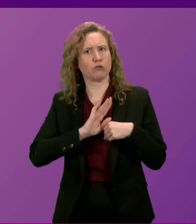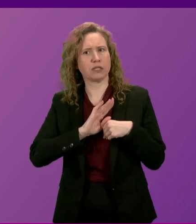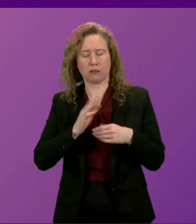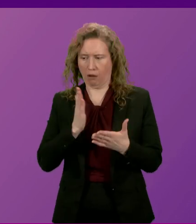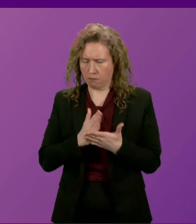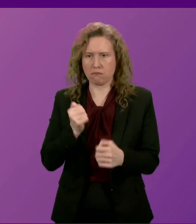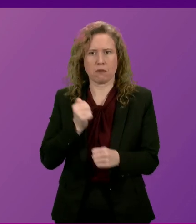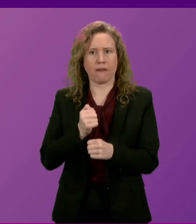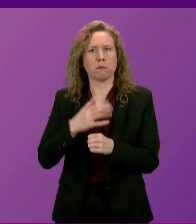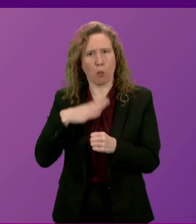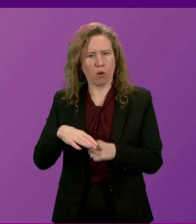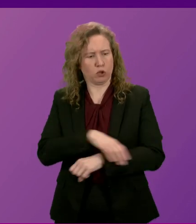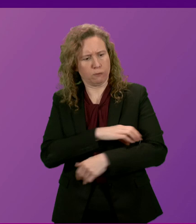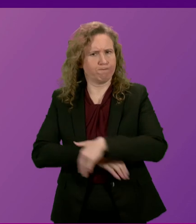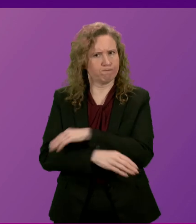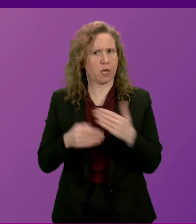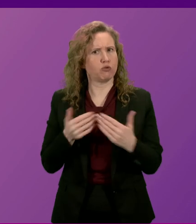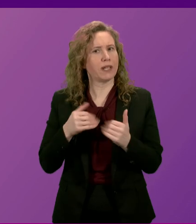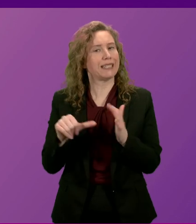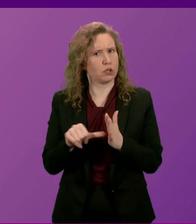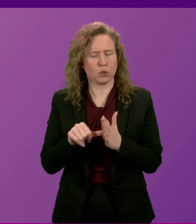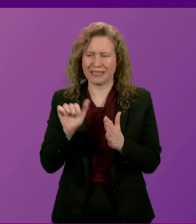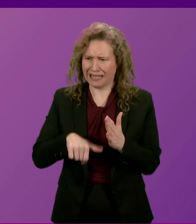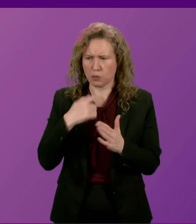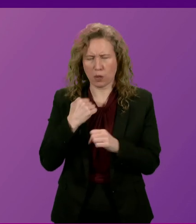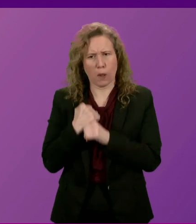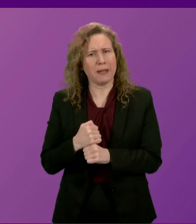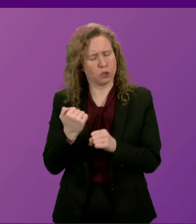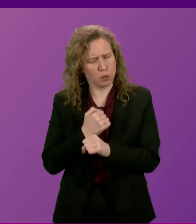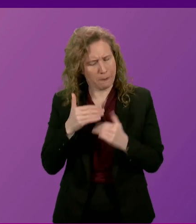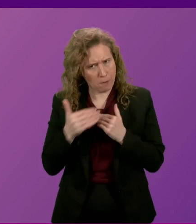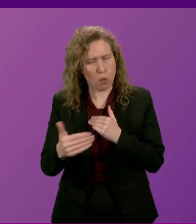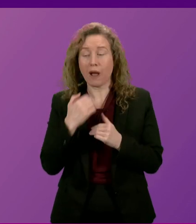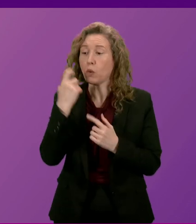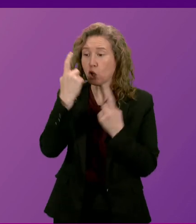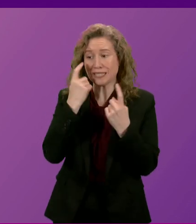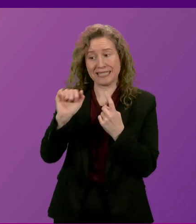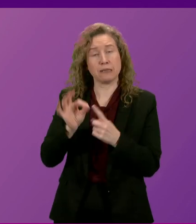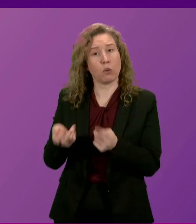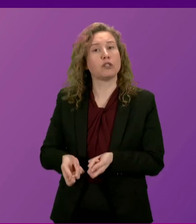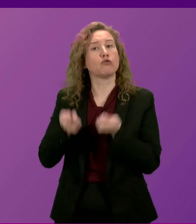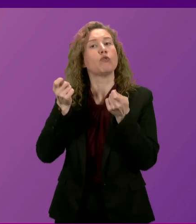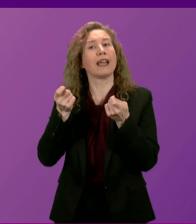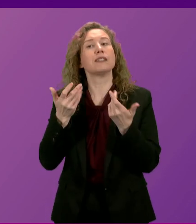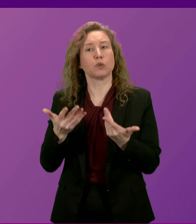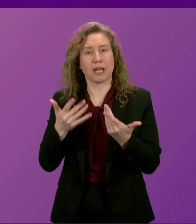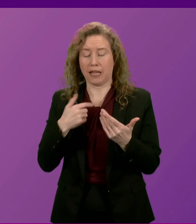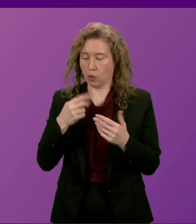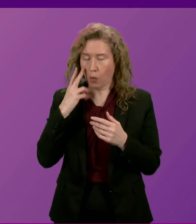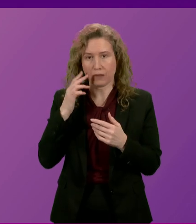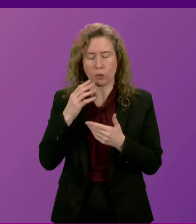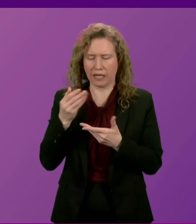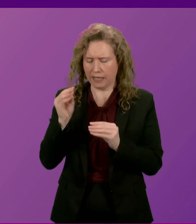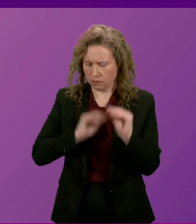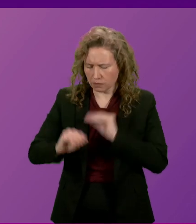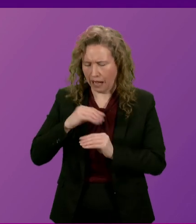of the government to address these issues, and we will, of course, commit to doing more, and we'll consider the points that Mr. Cole-Hamilton puts to me when we settle on our